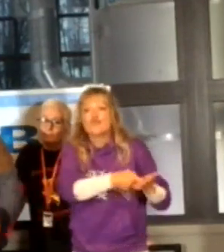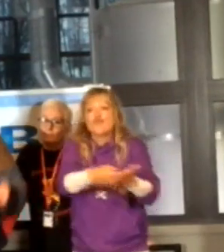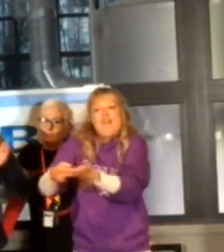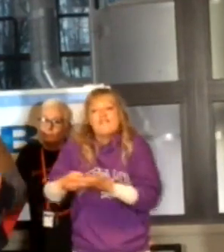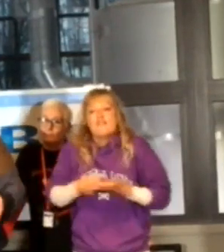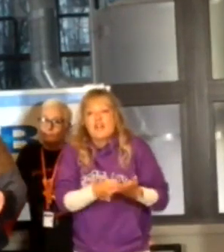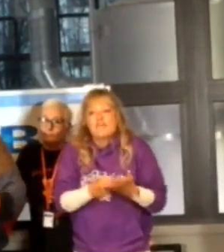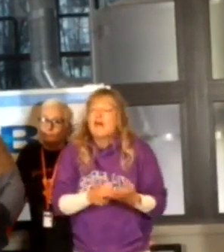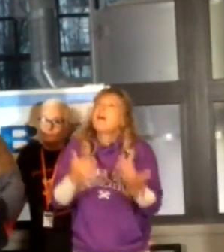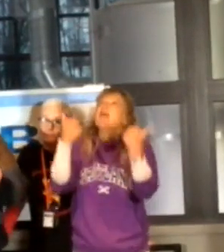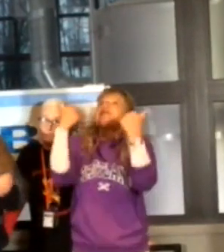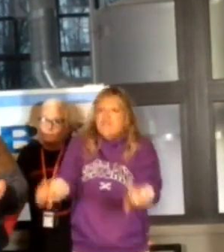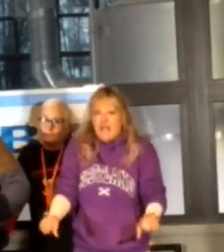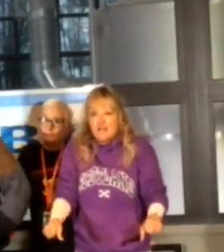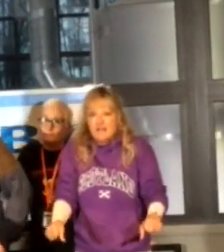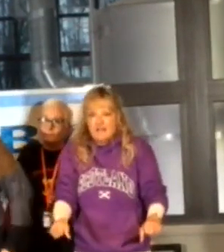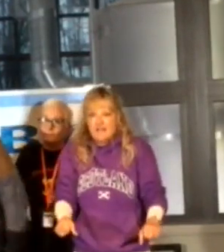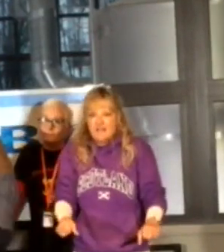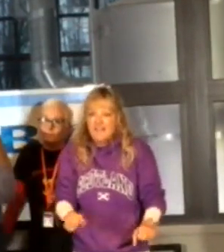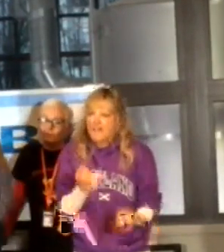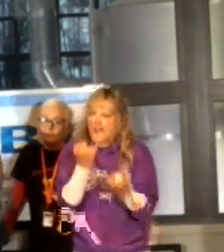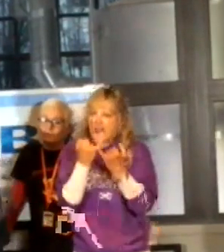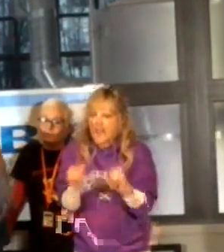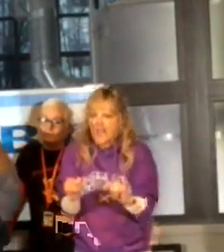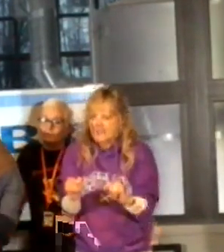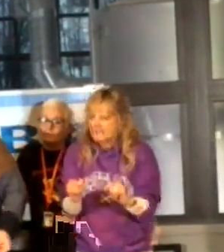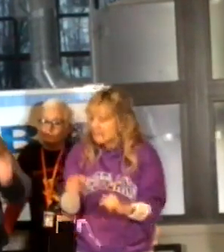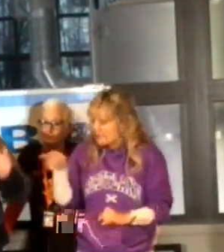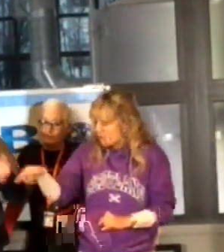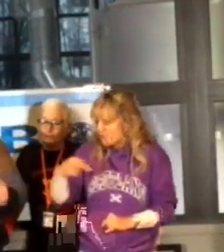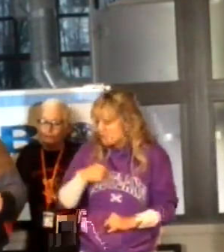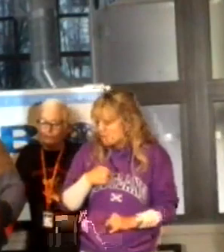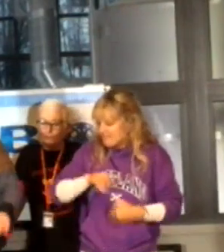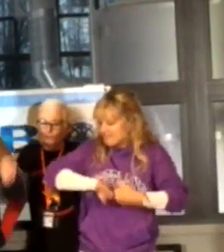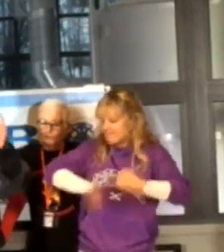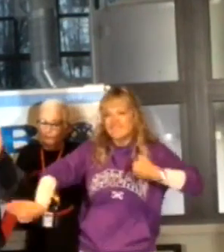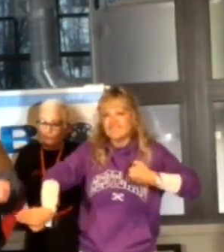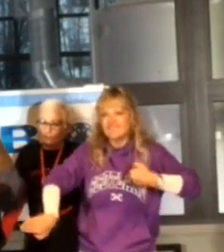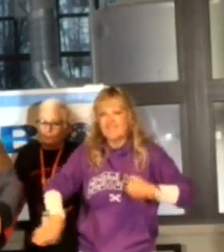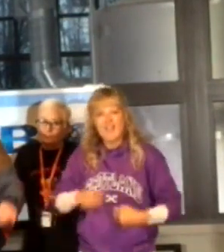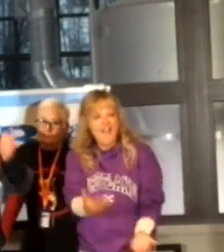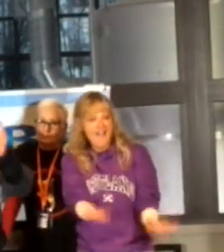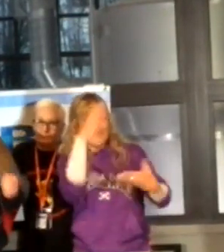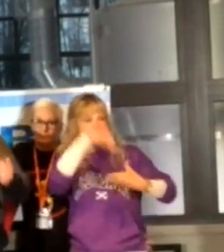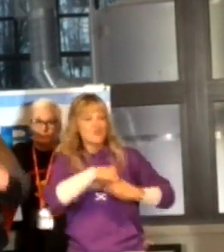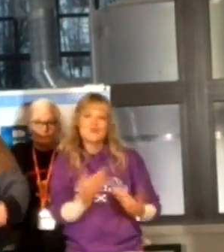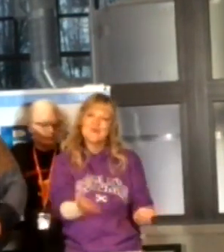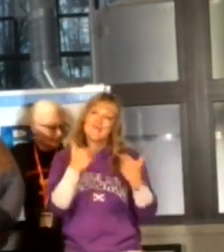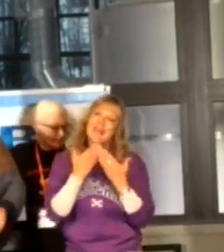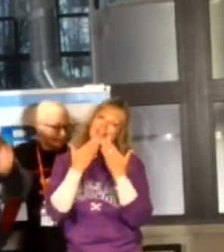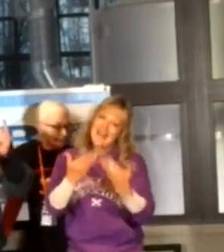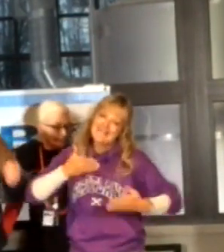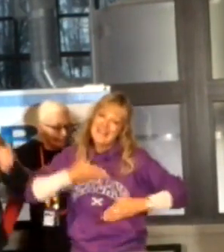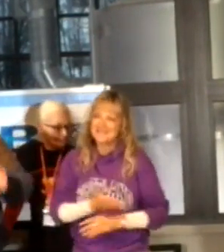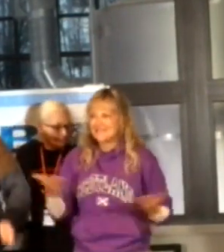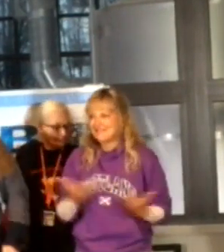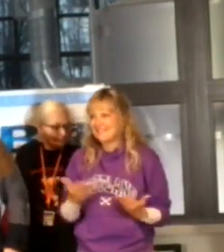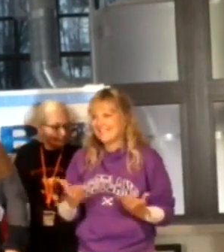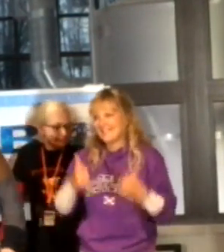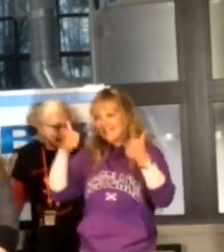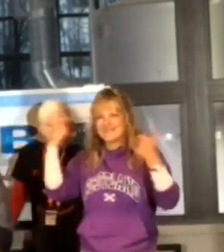and finally put the nail in the coffin of the British state. Come and join us, you're welcome, and thanks for your efforts in making this a